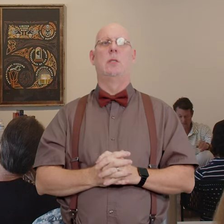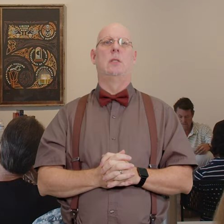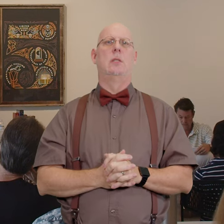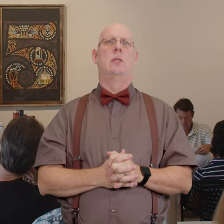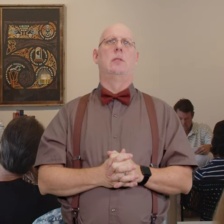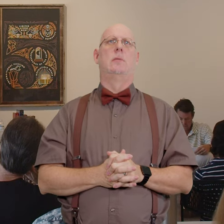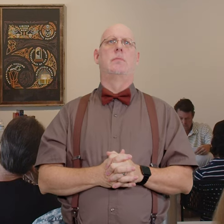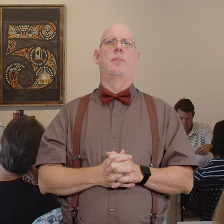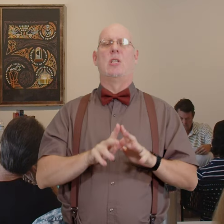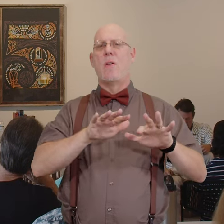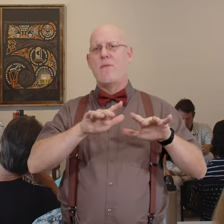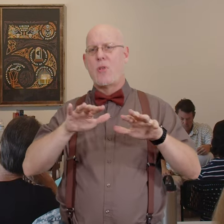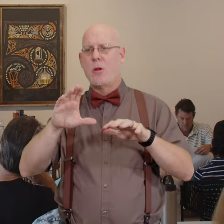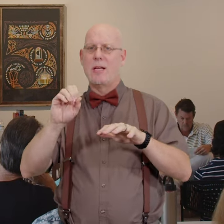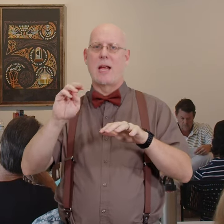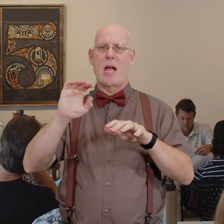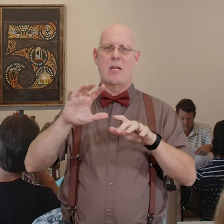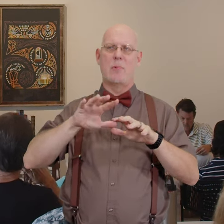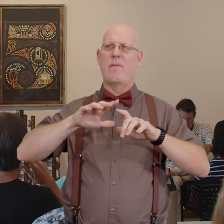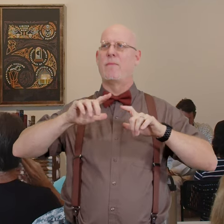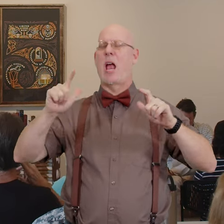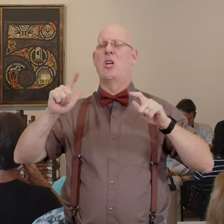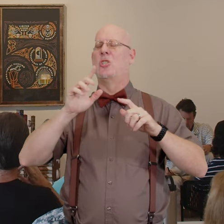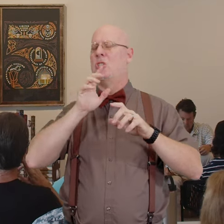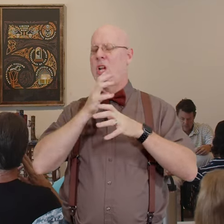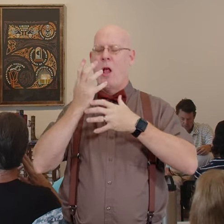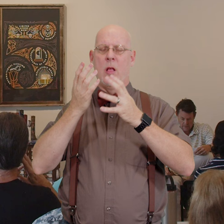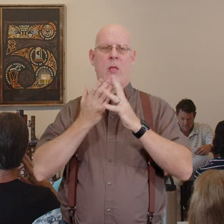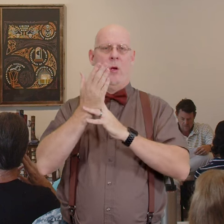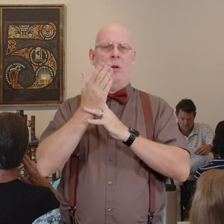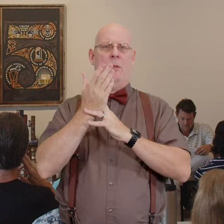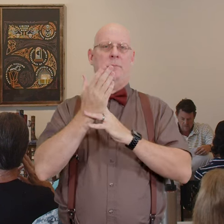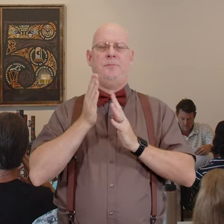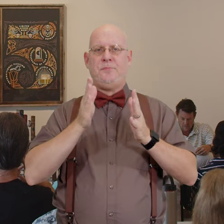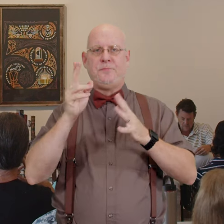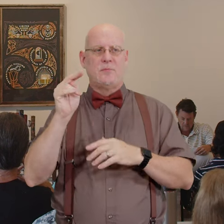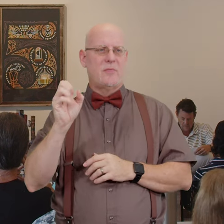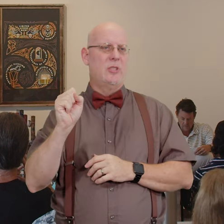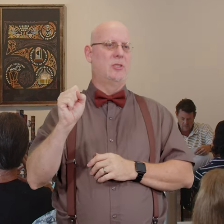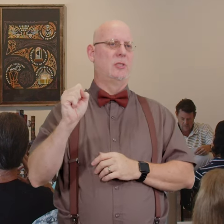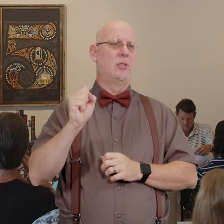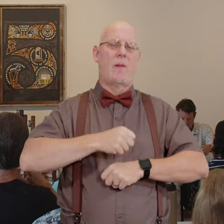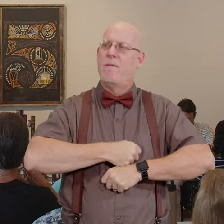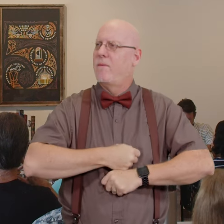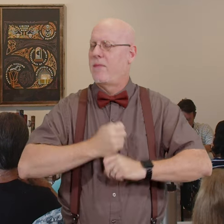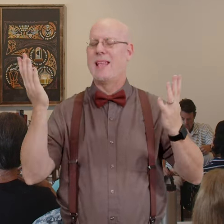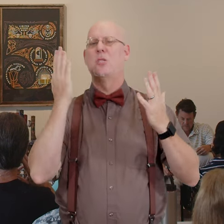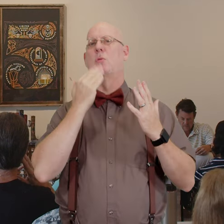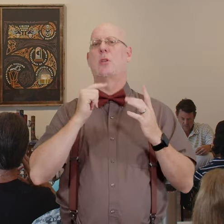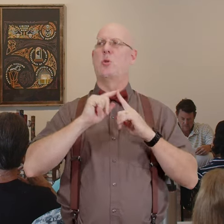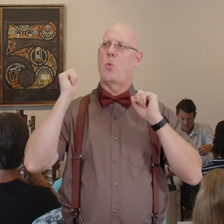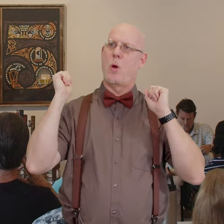world. It is a floating cosmic bash, shouting its way through the streets of the universe, flinging the sweetness of